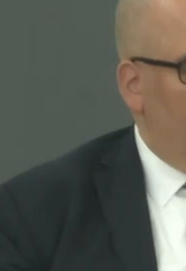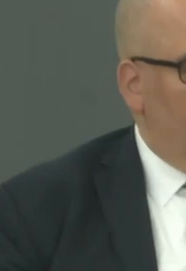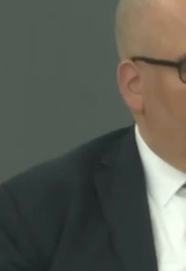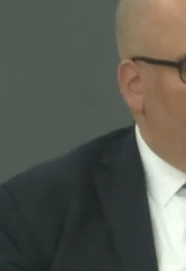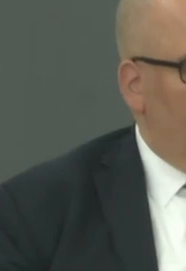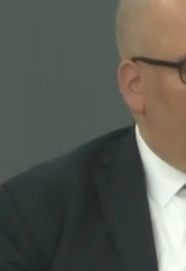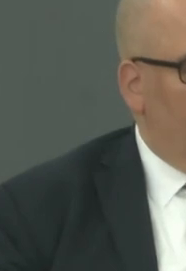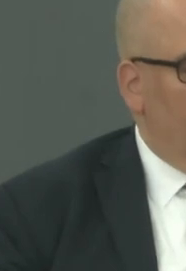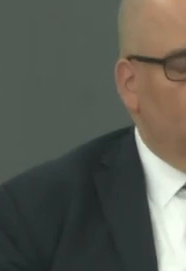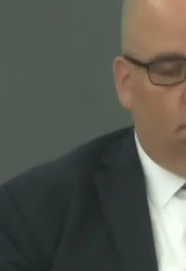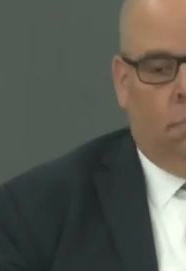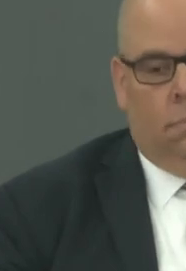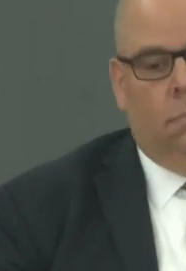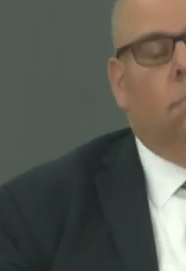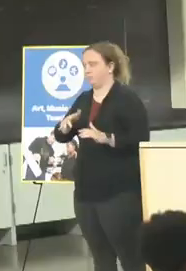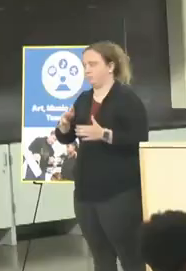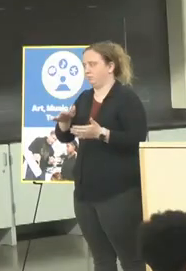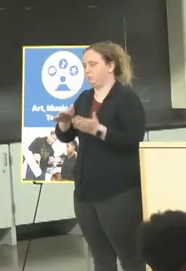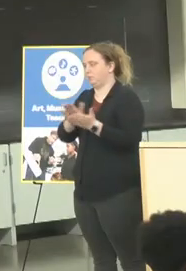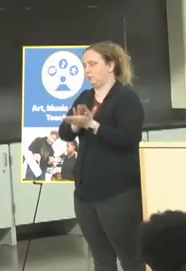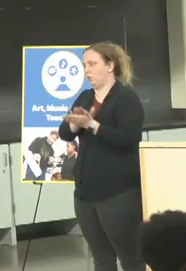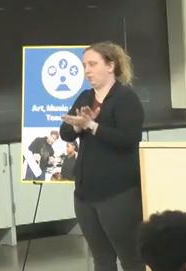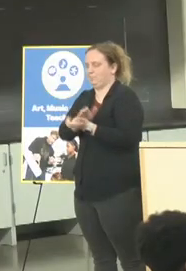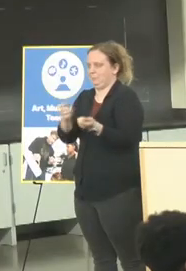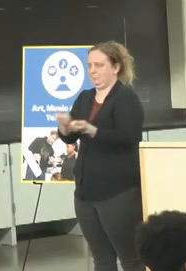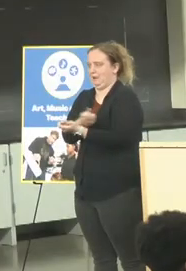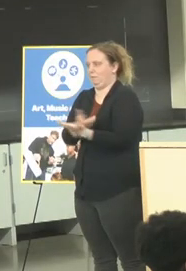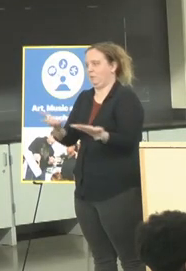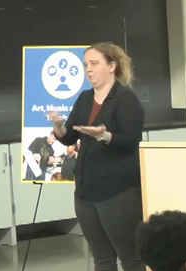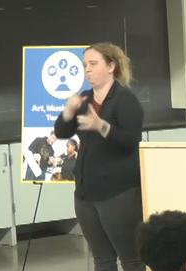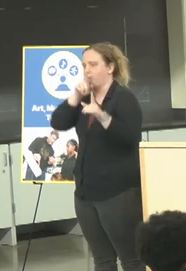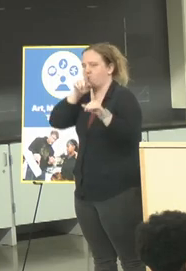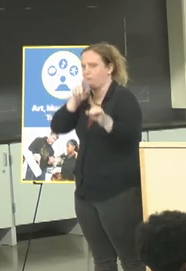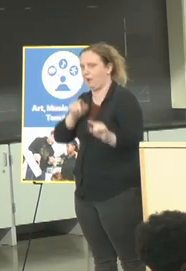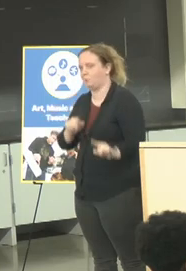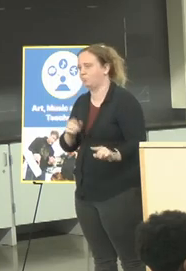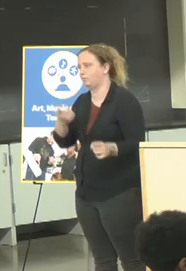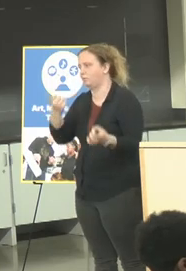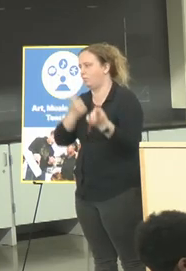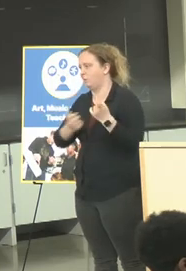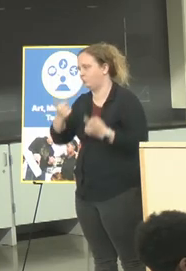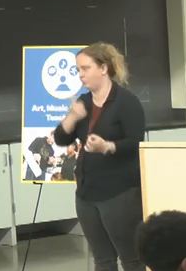data as we move forward. So the first question